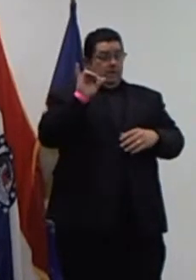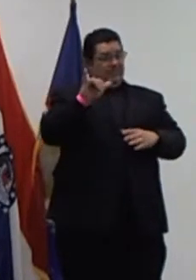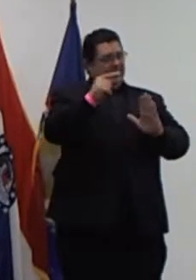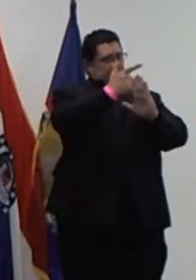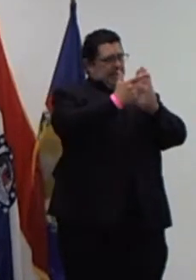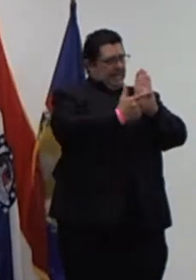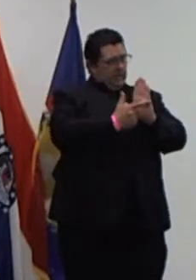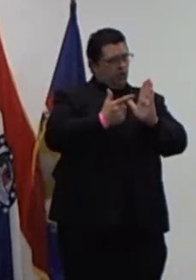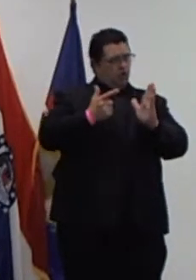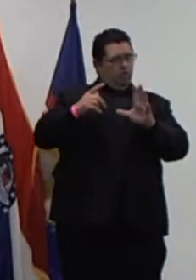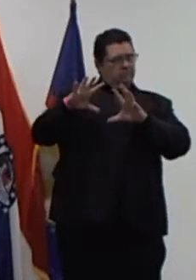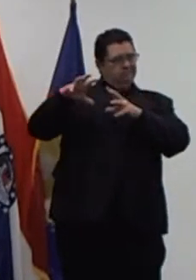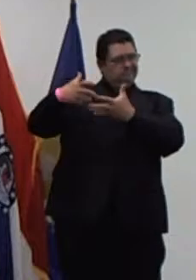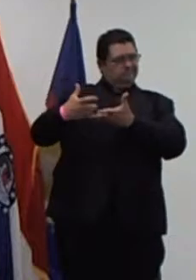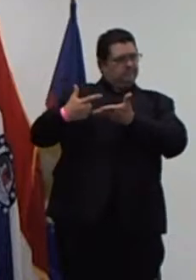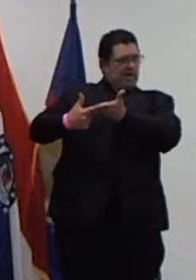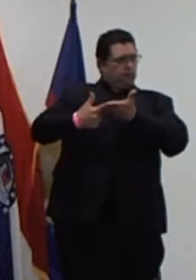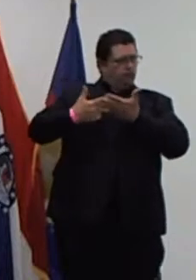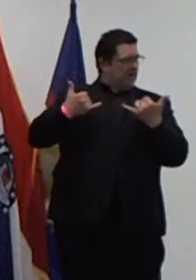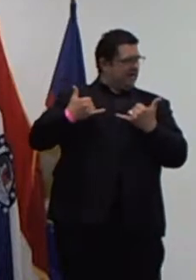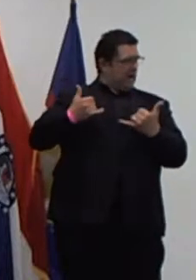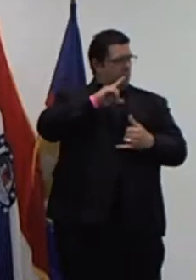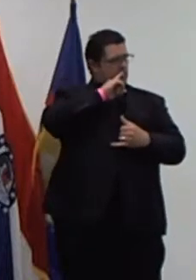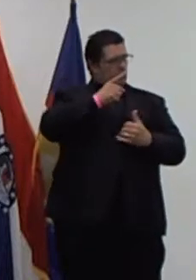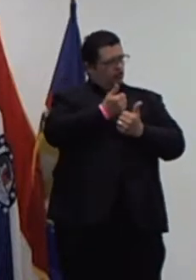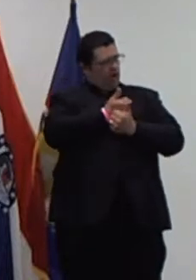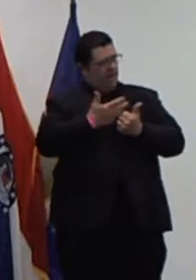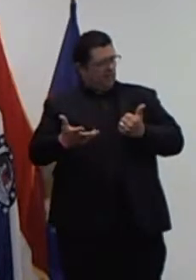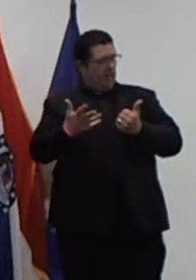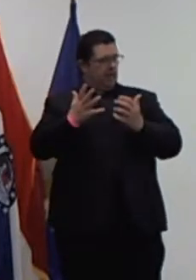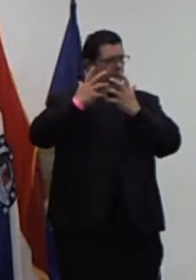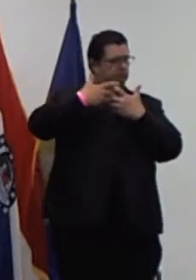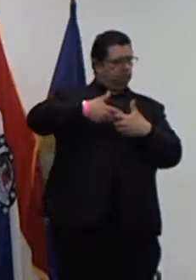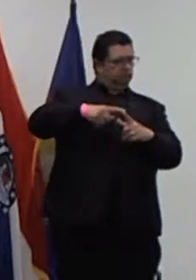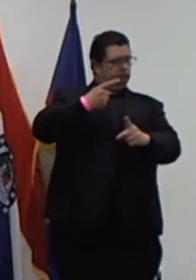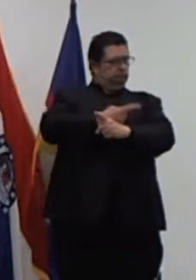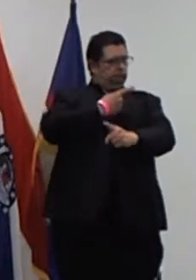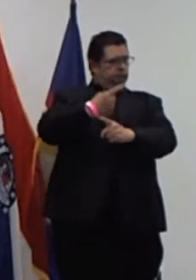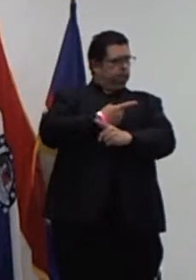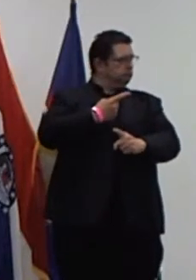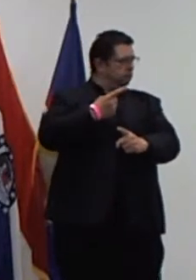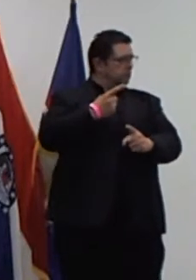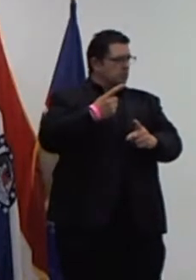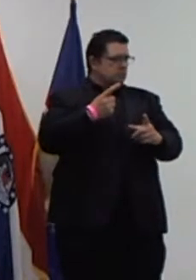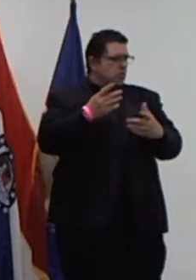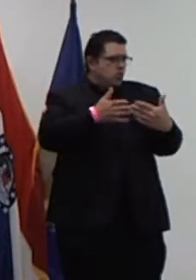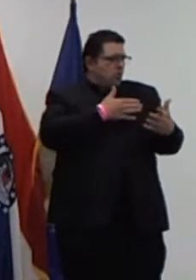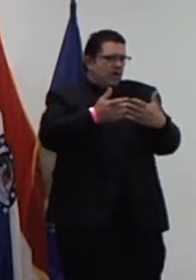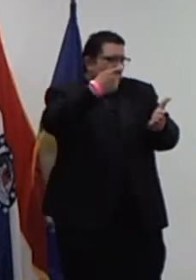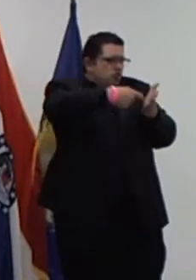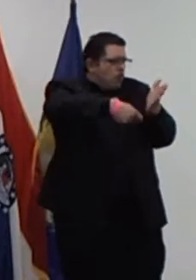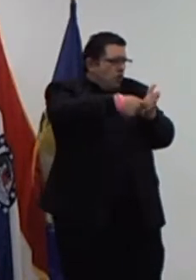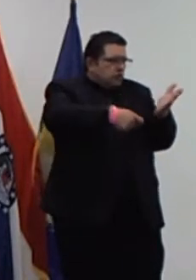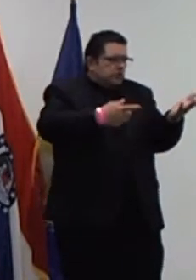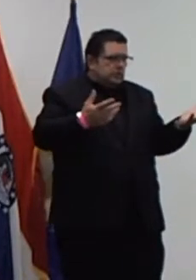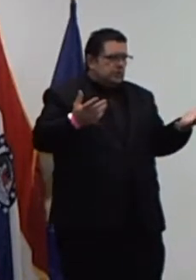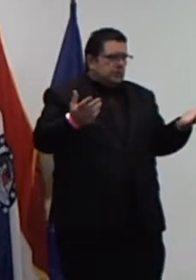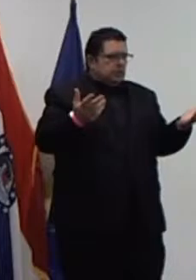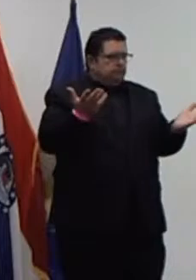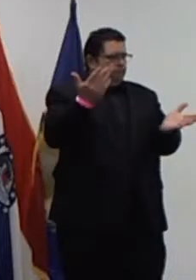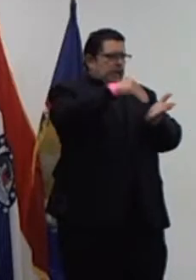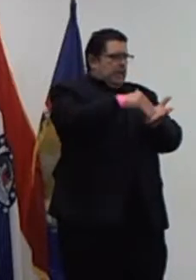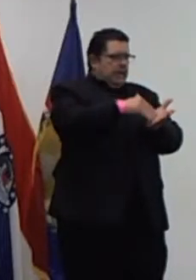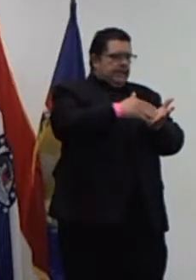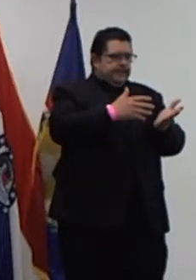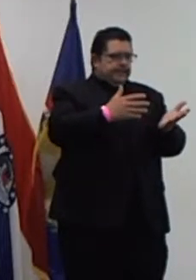legal counsel right now, and we're making sure everything's what it's supposed to be in that legislation. But you know, whatever the cost of it is,